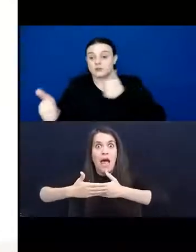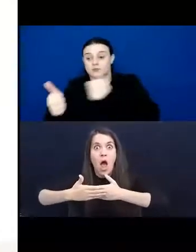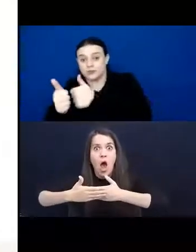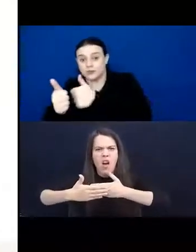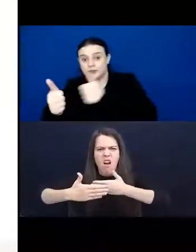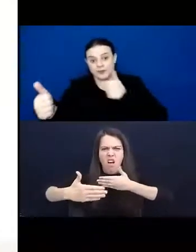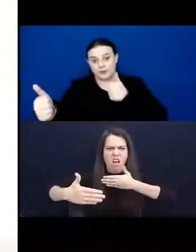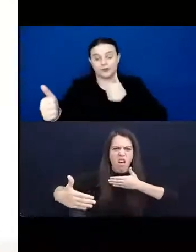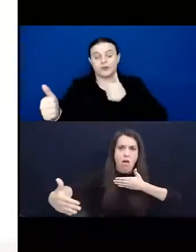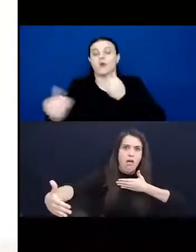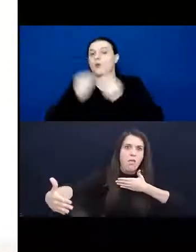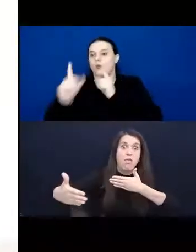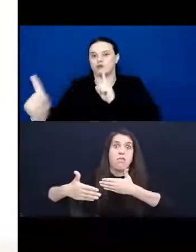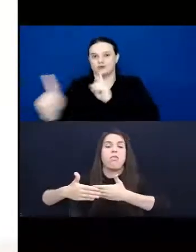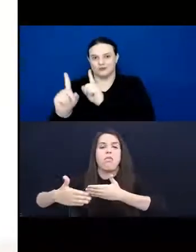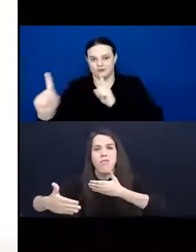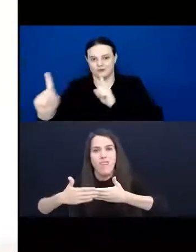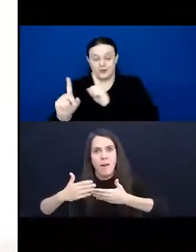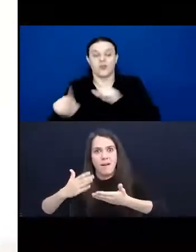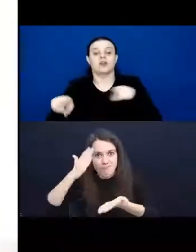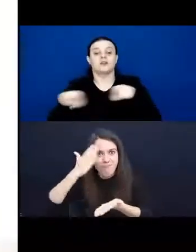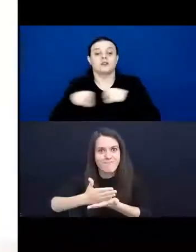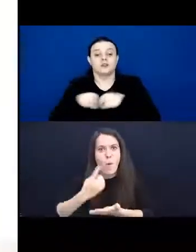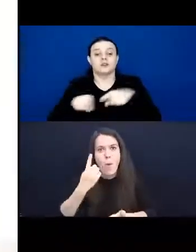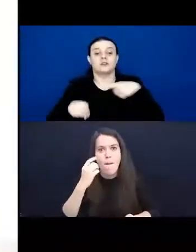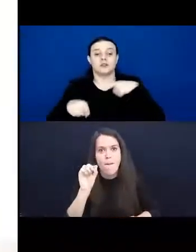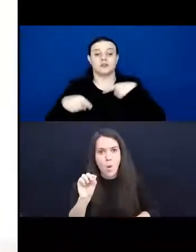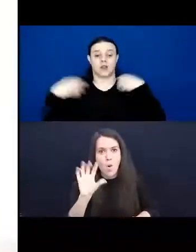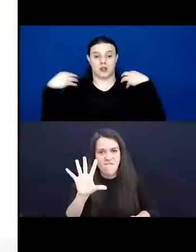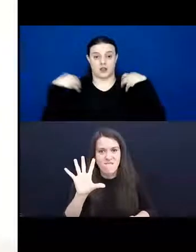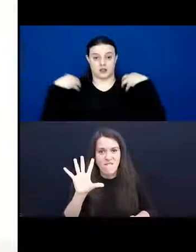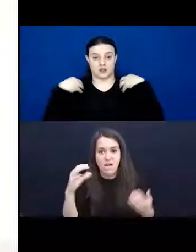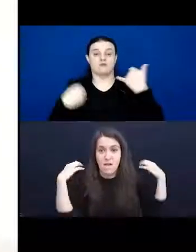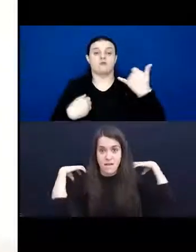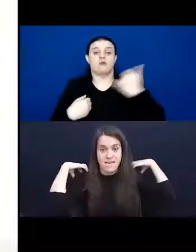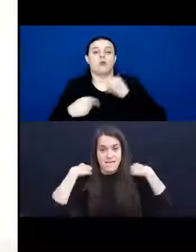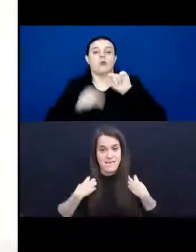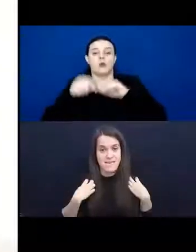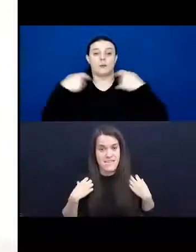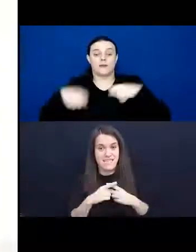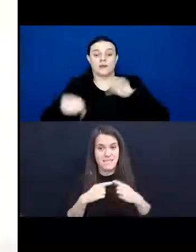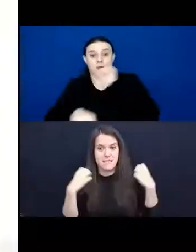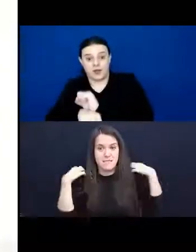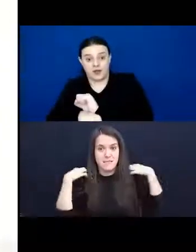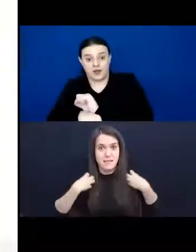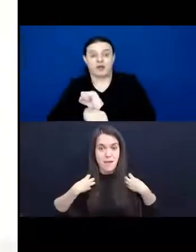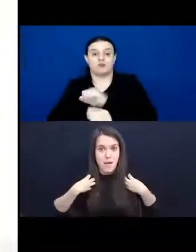the suspect. Additional actuators are placed on the shoulder area and indicate when the user needs to start and stop